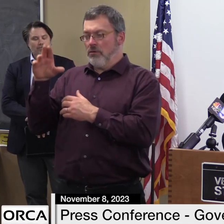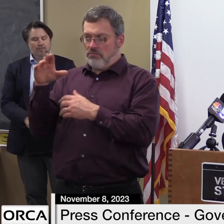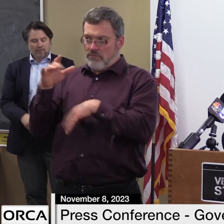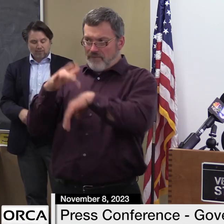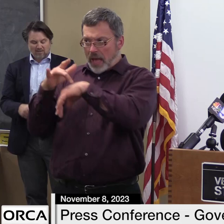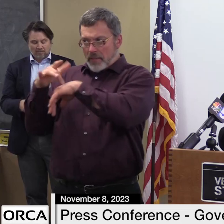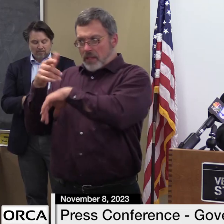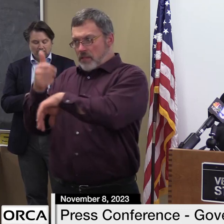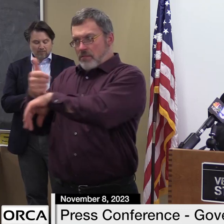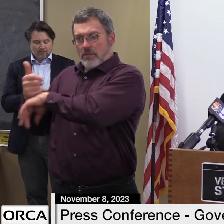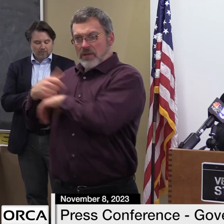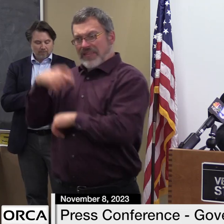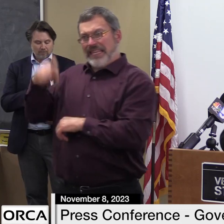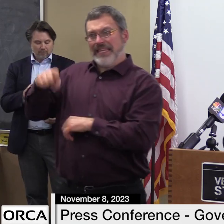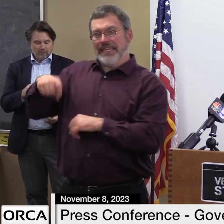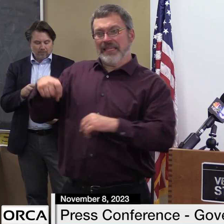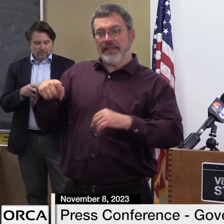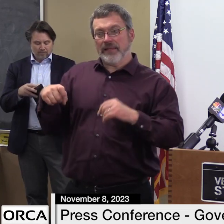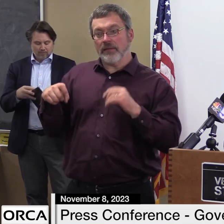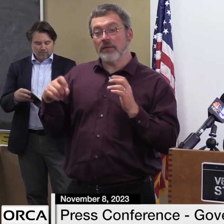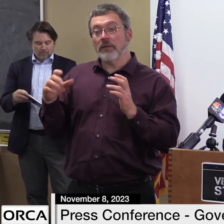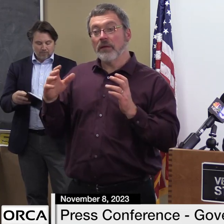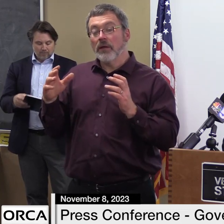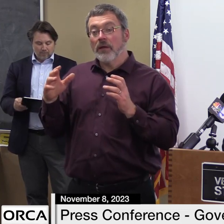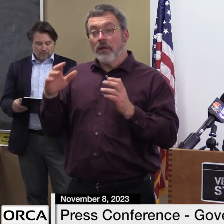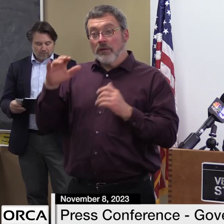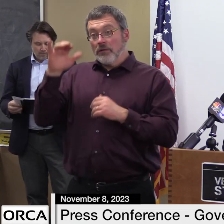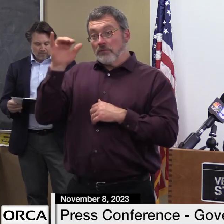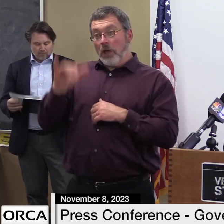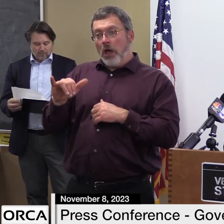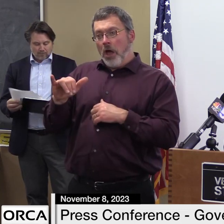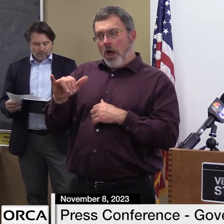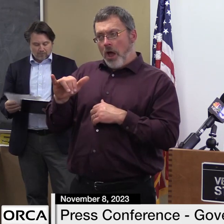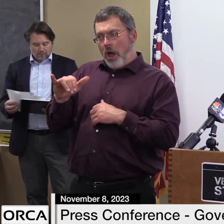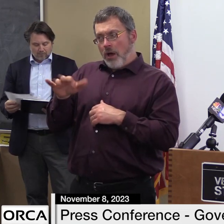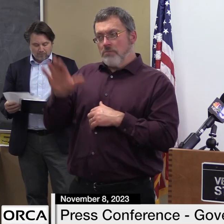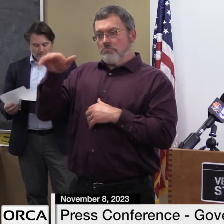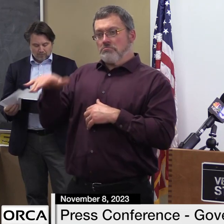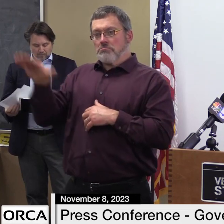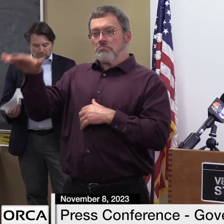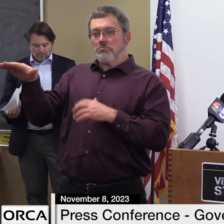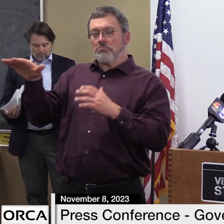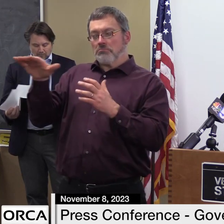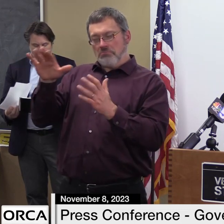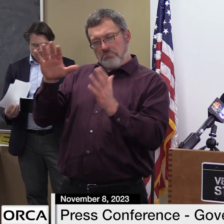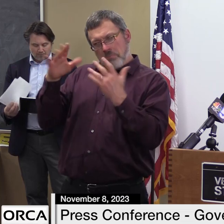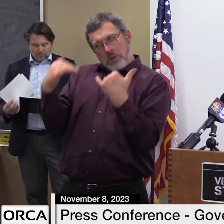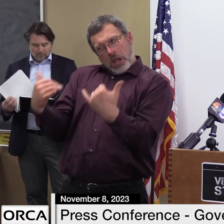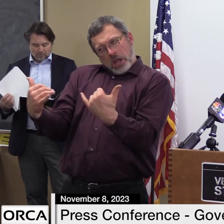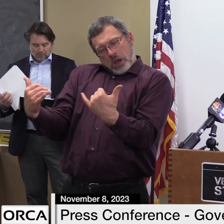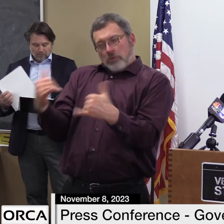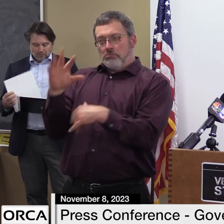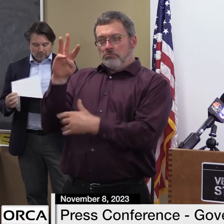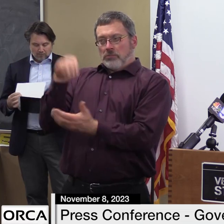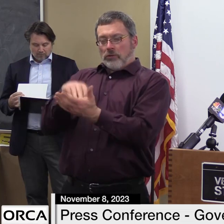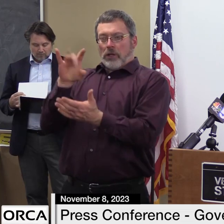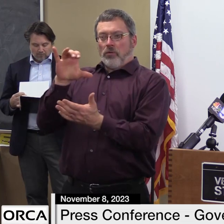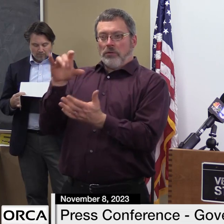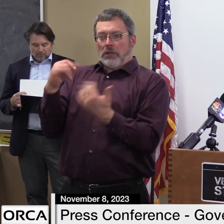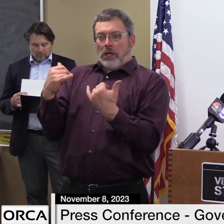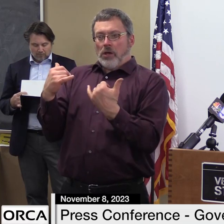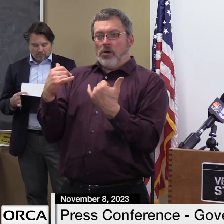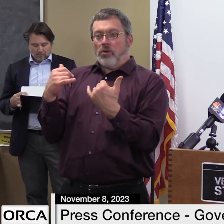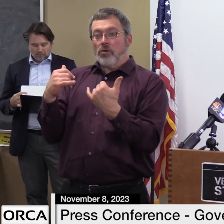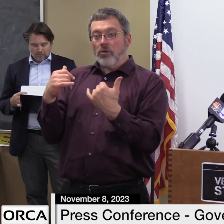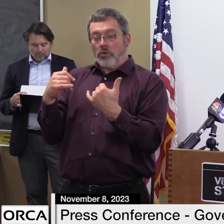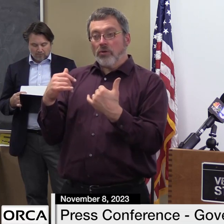not a dynamic number. What I mean by that is that 6,800 units could be absorbed right now to establish a